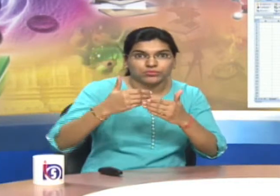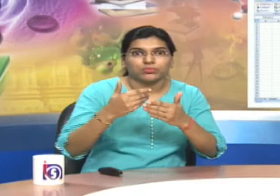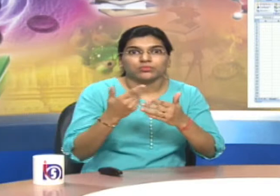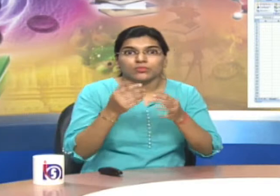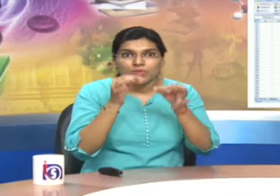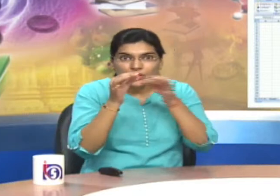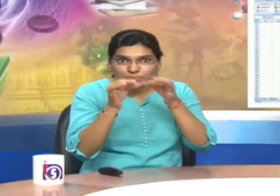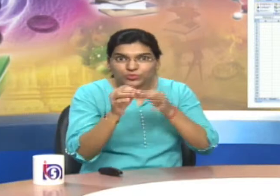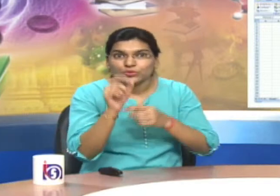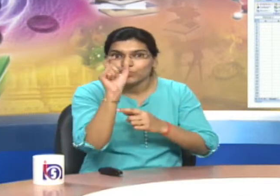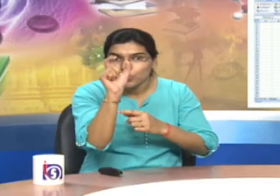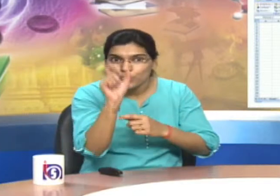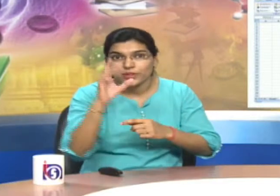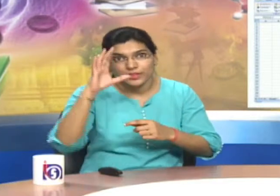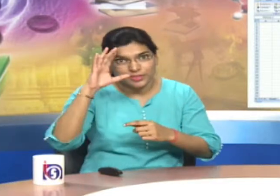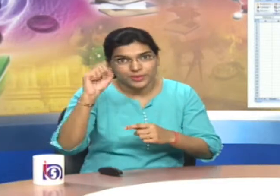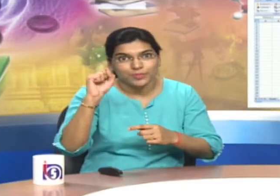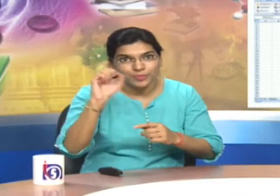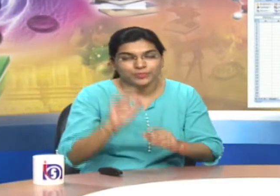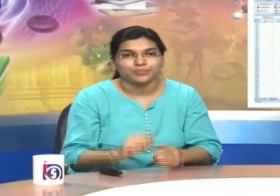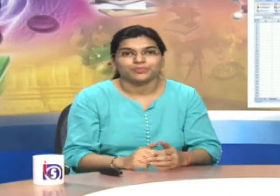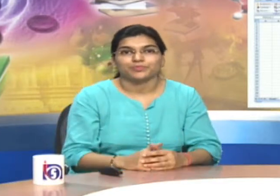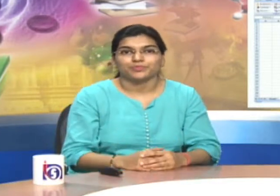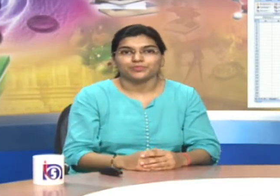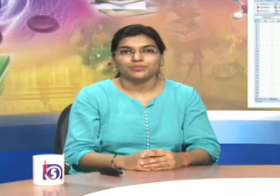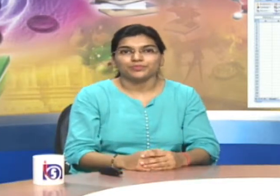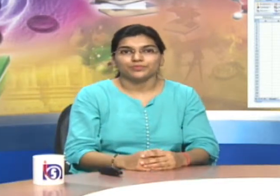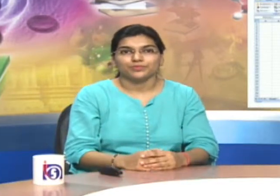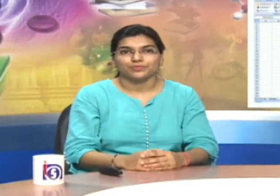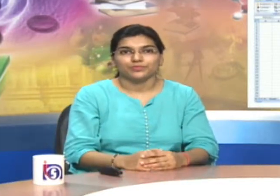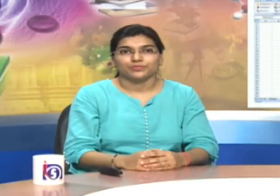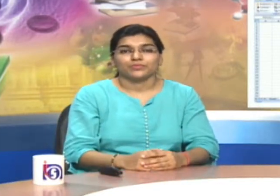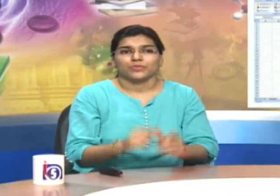remember whatever we have covered till now.